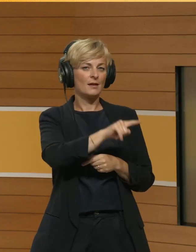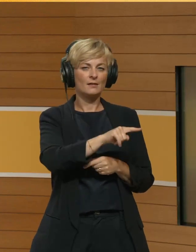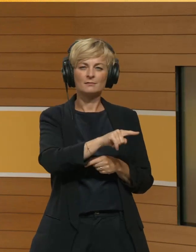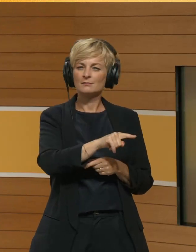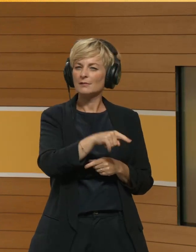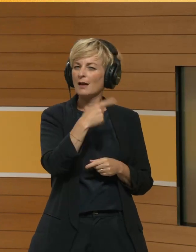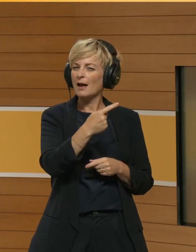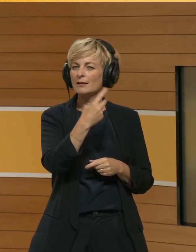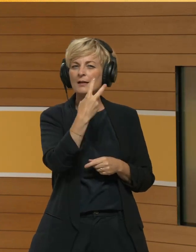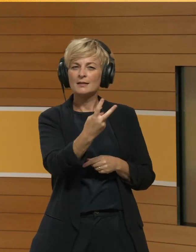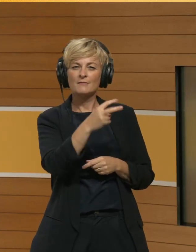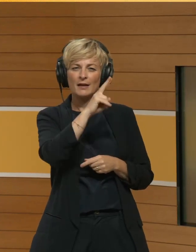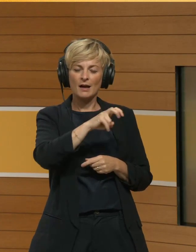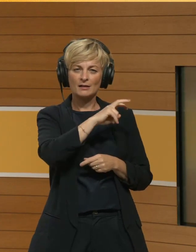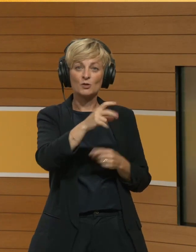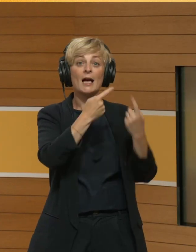UK.